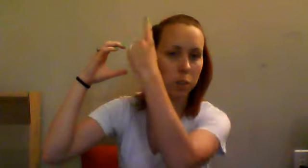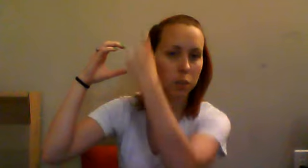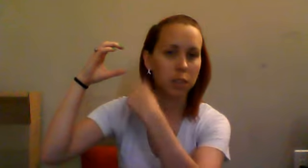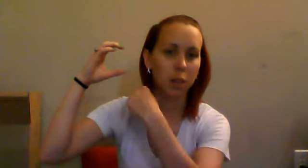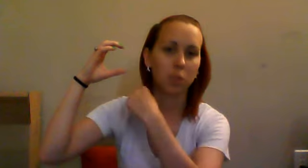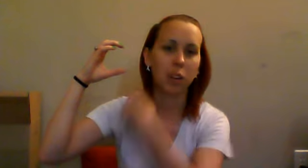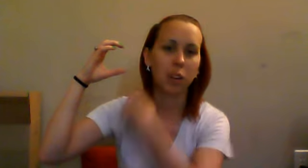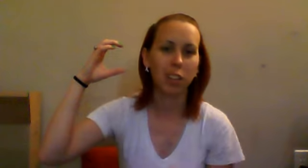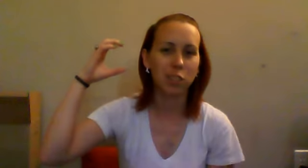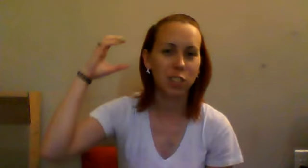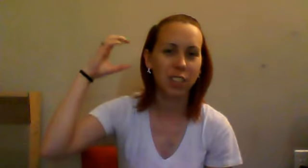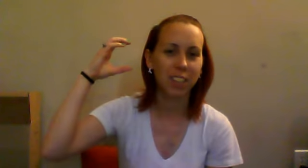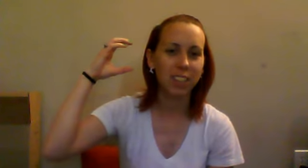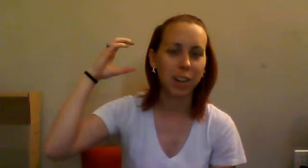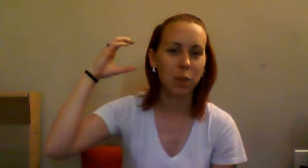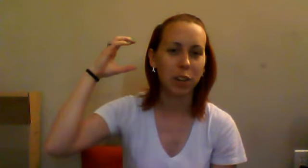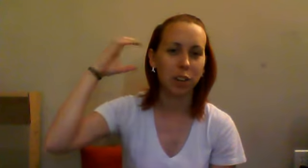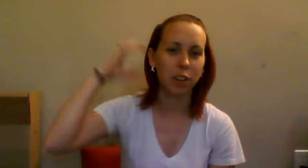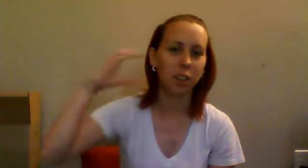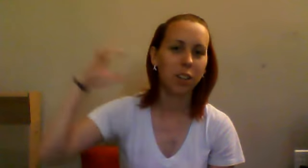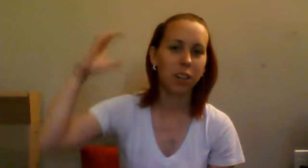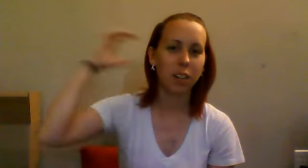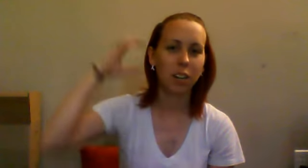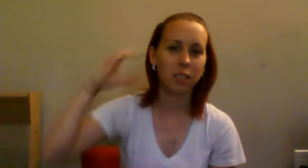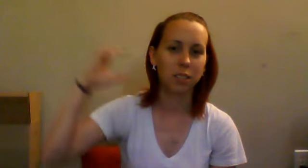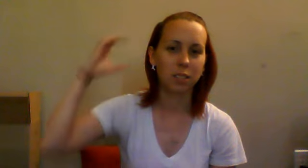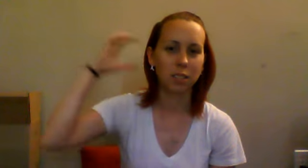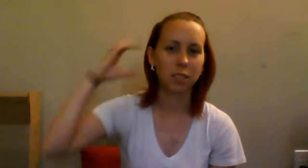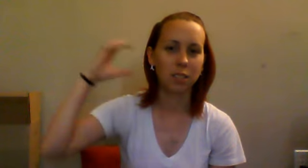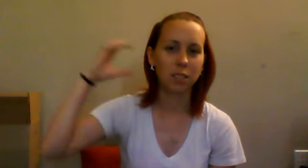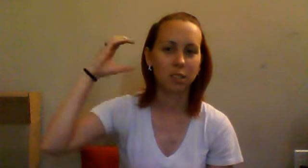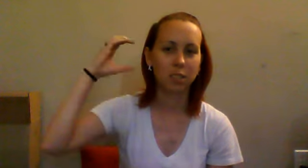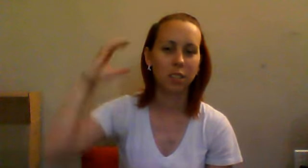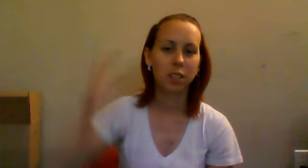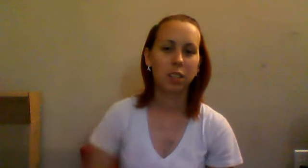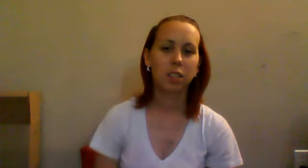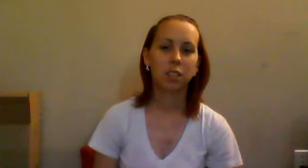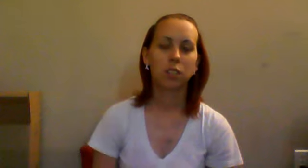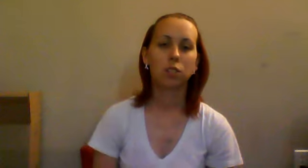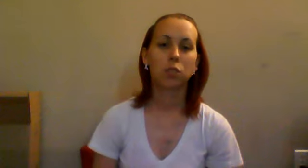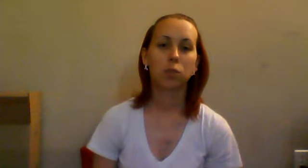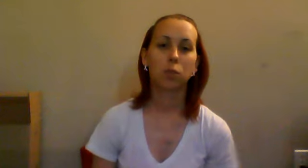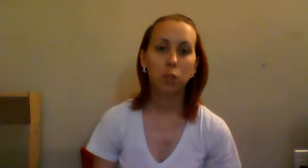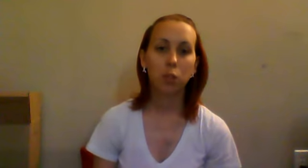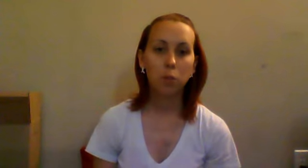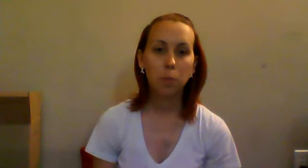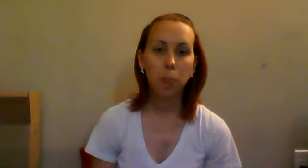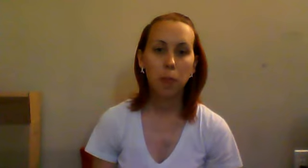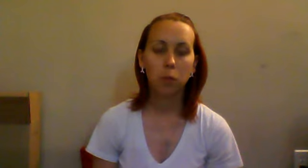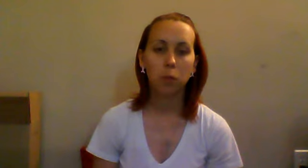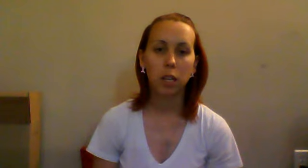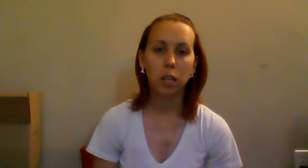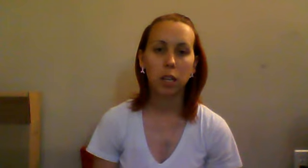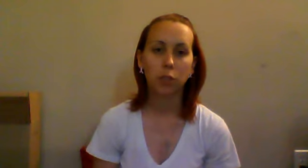the top of your head and your chin, kind of by your ear, cousin. So to review, we talked first